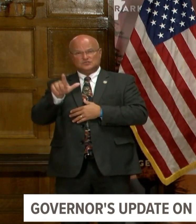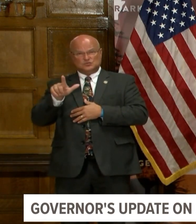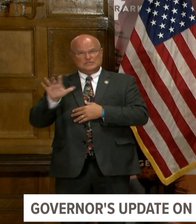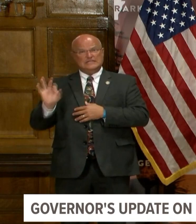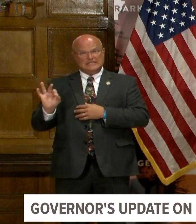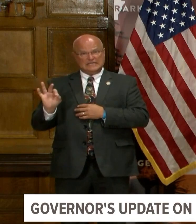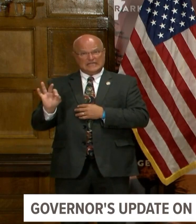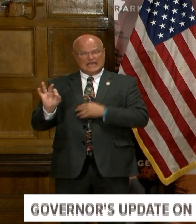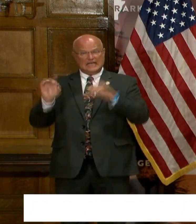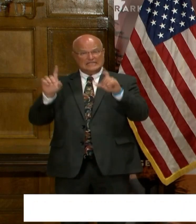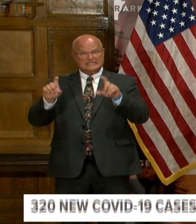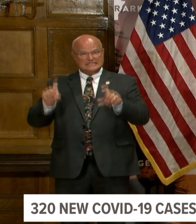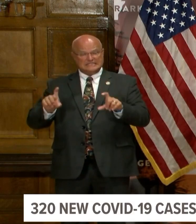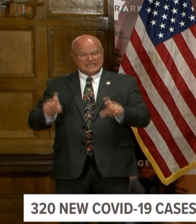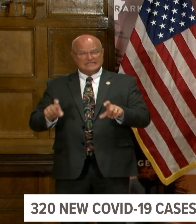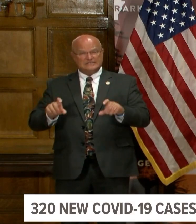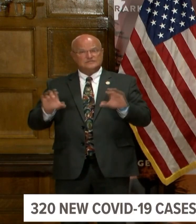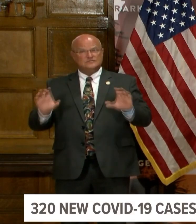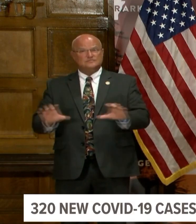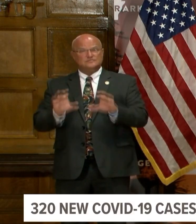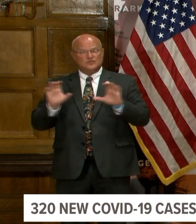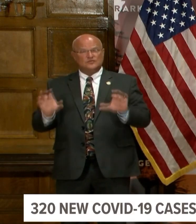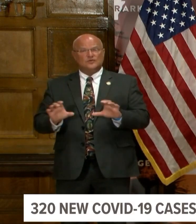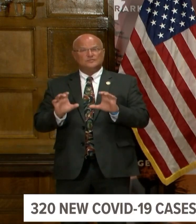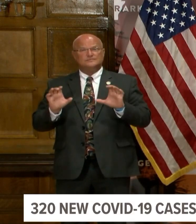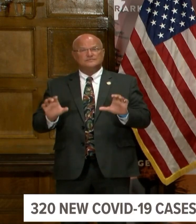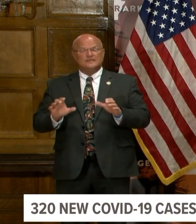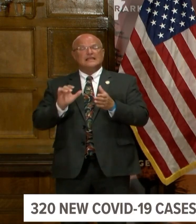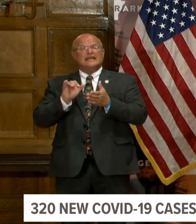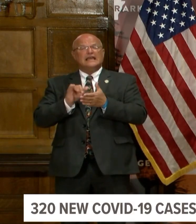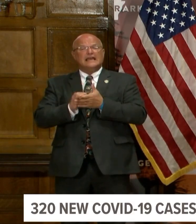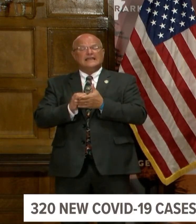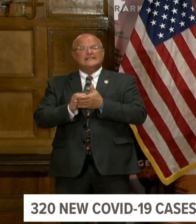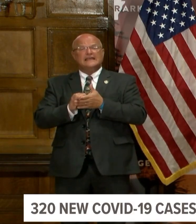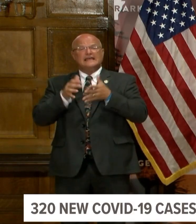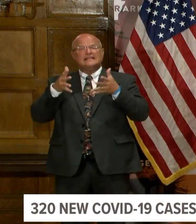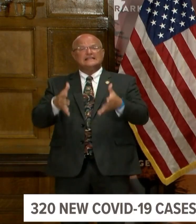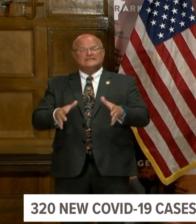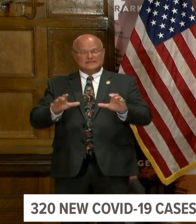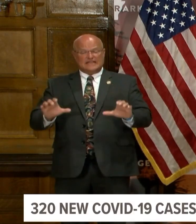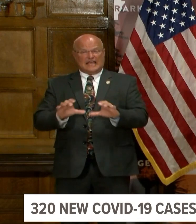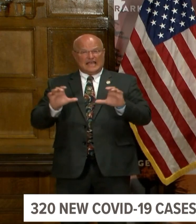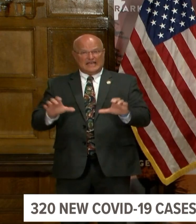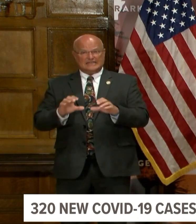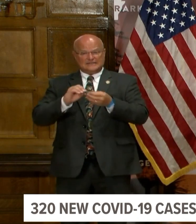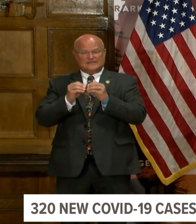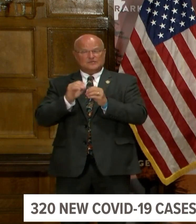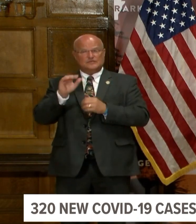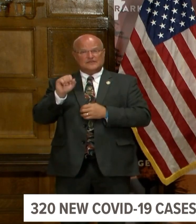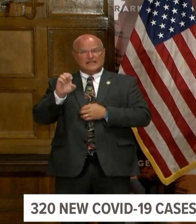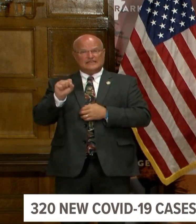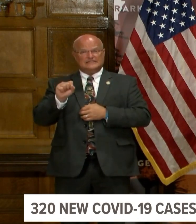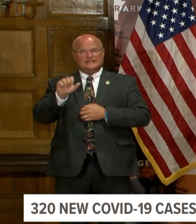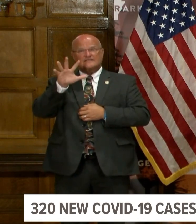4,629 tests were performed, and that leaves us with an active number of